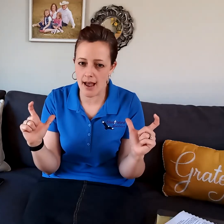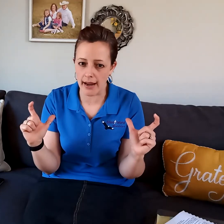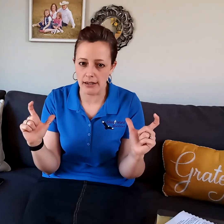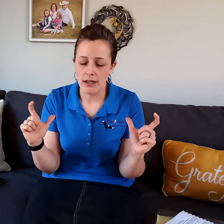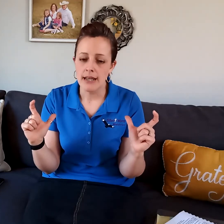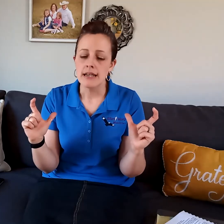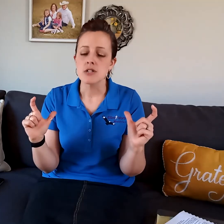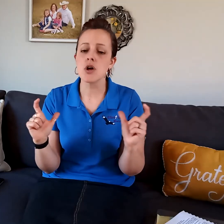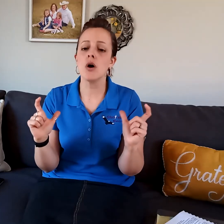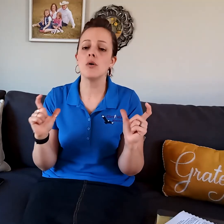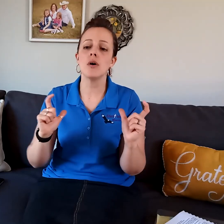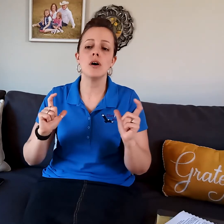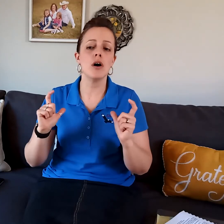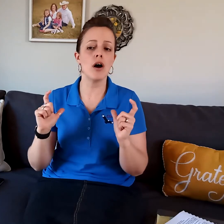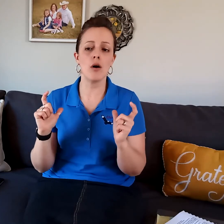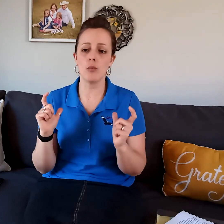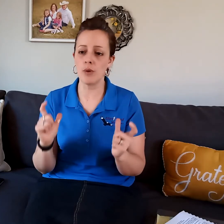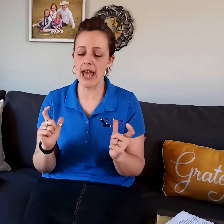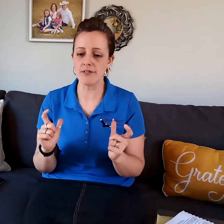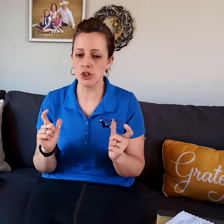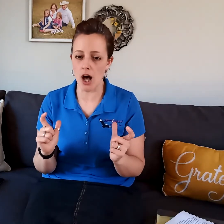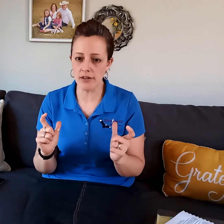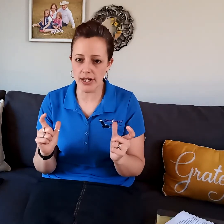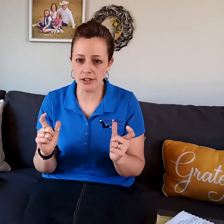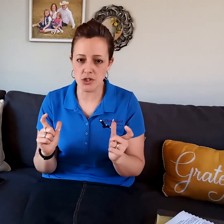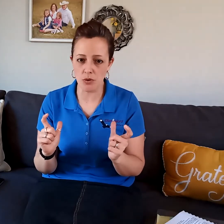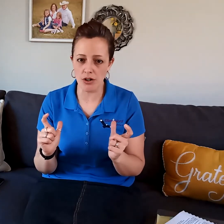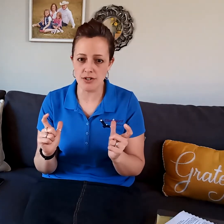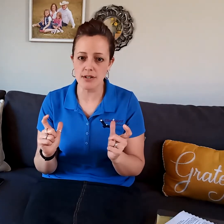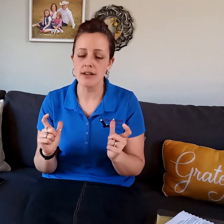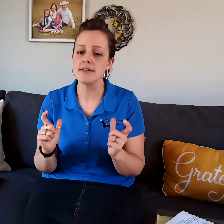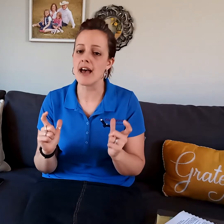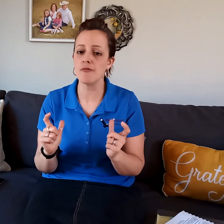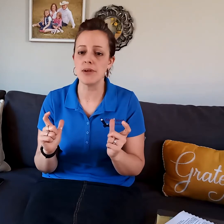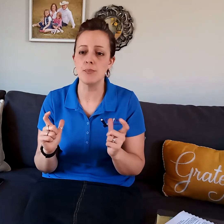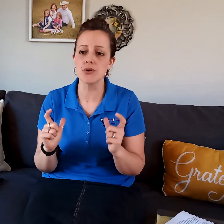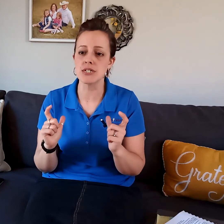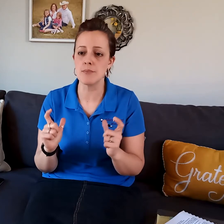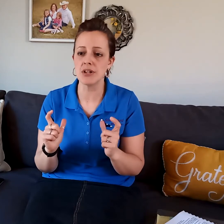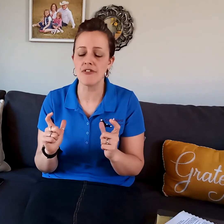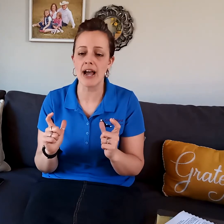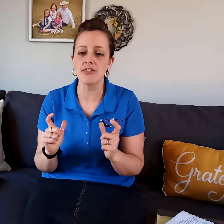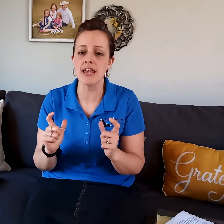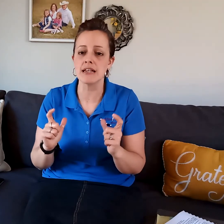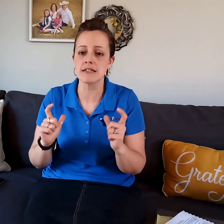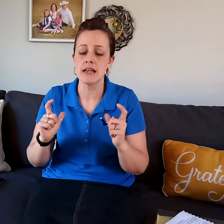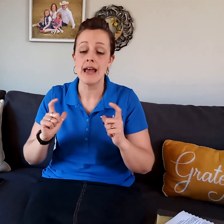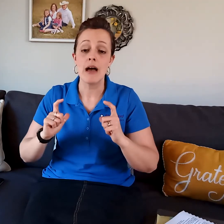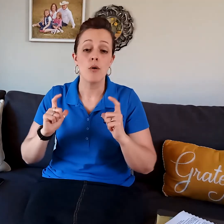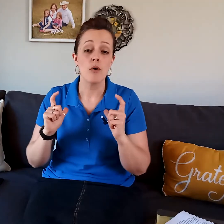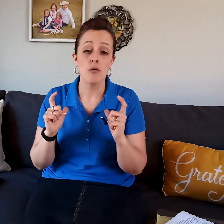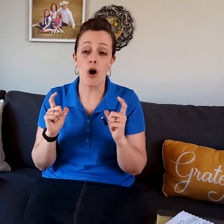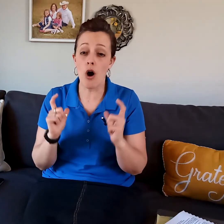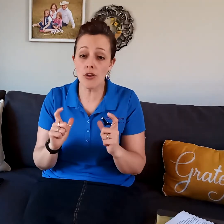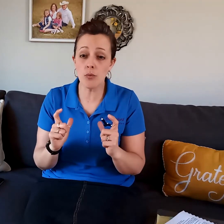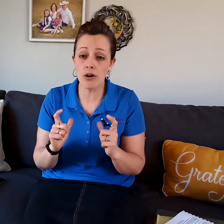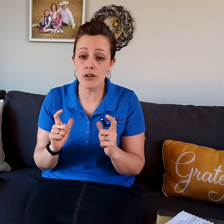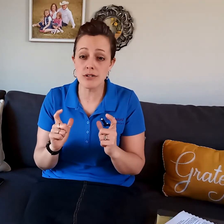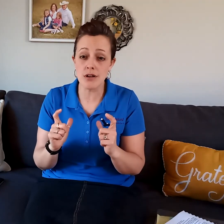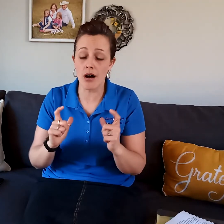sign. So we have a lot of English words. Deaf people simplify things. All the words, all